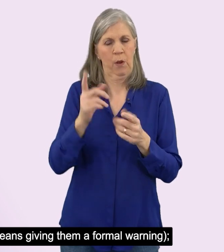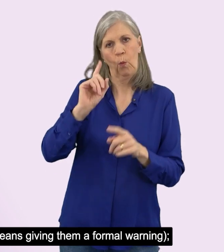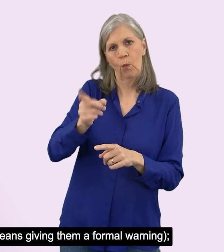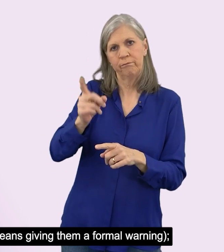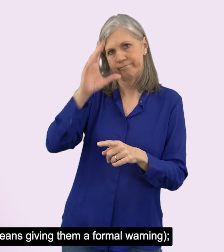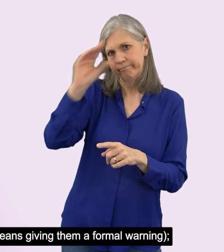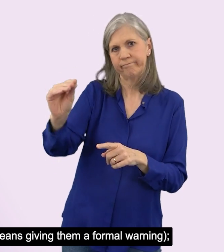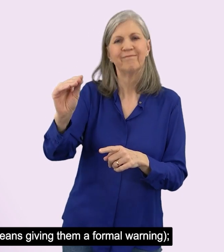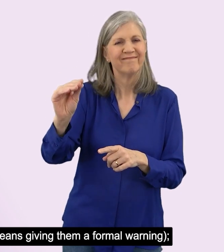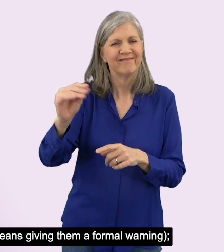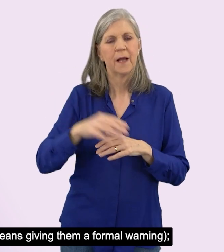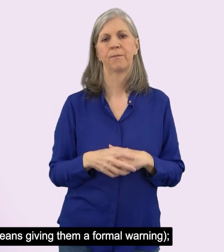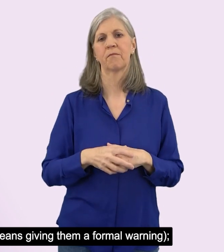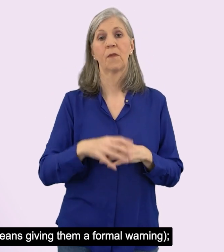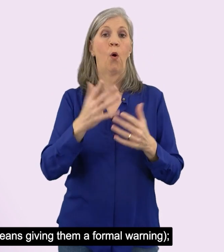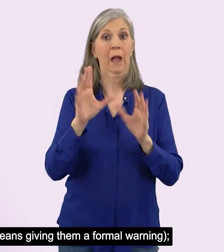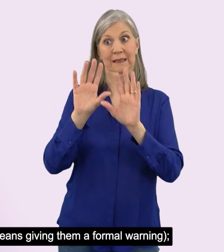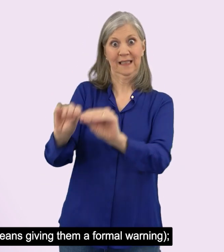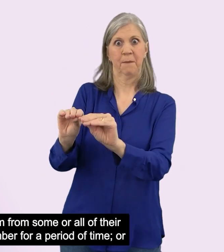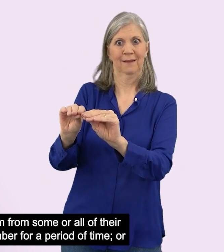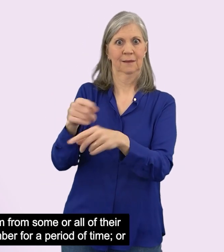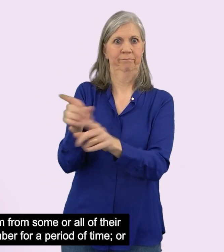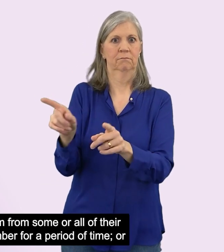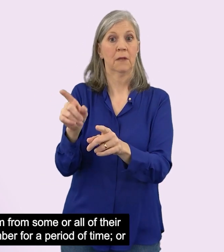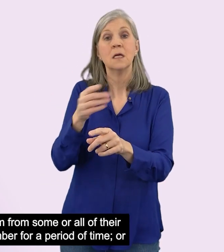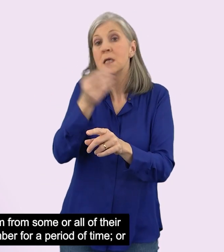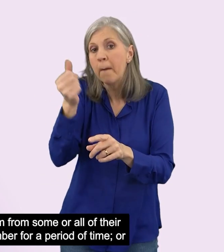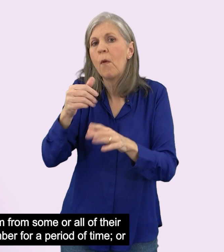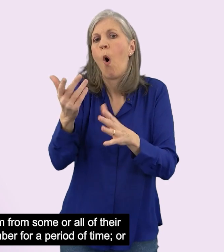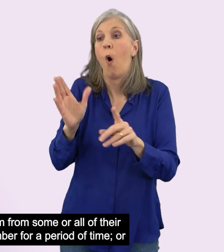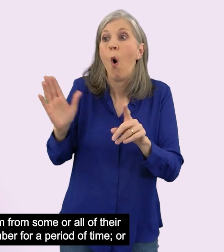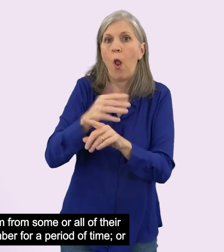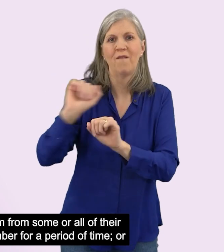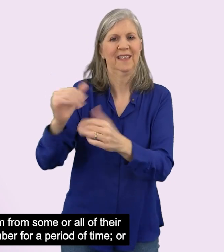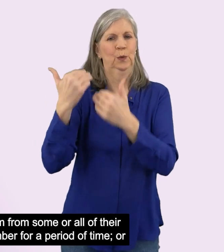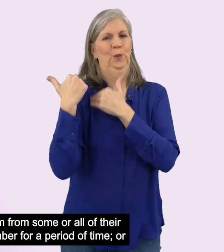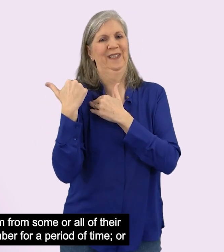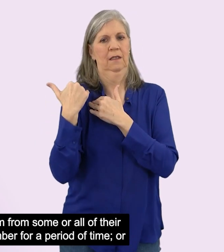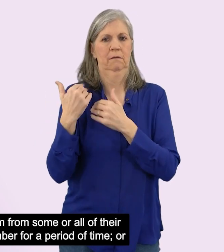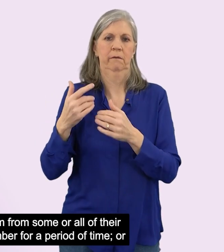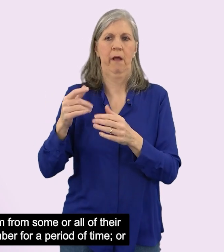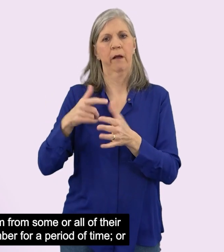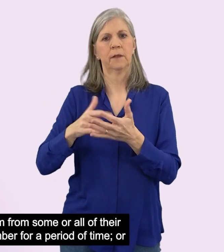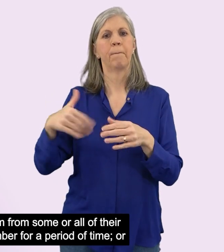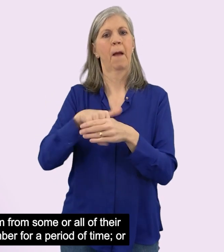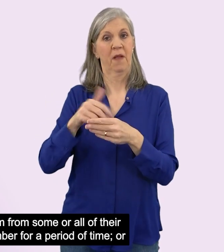a formal warning, suspend them from some or all of their duties as a member for a period of